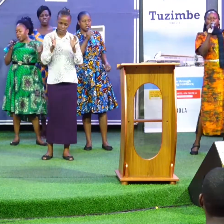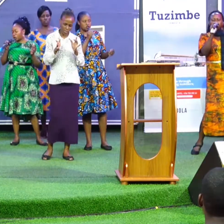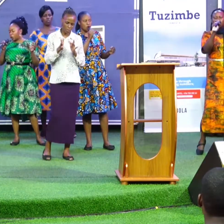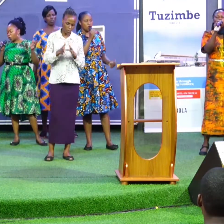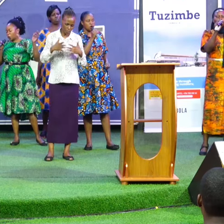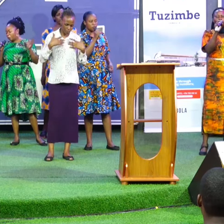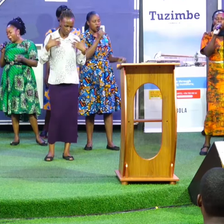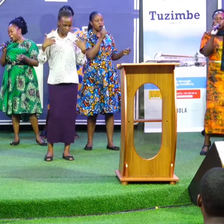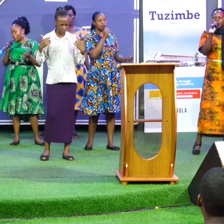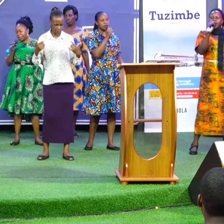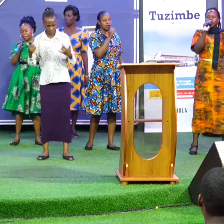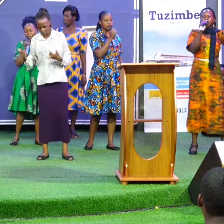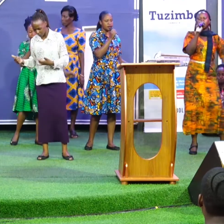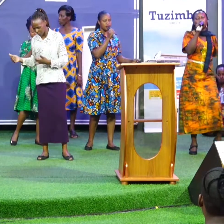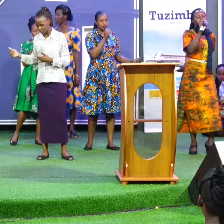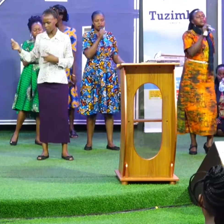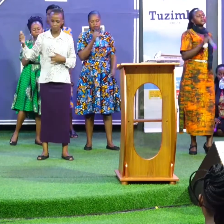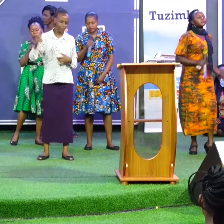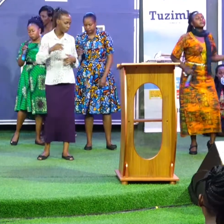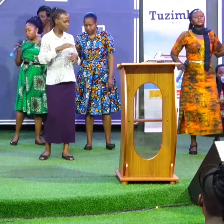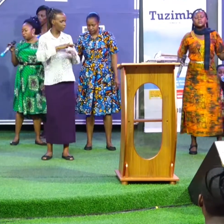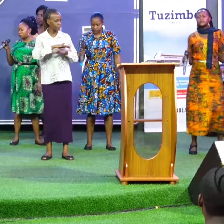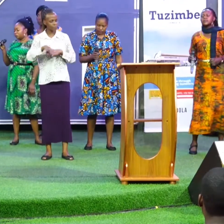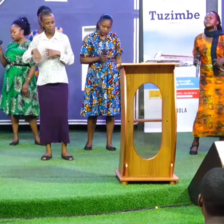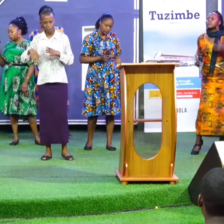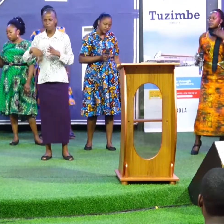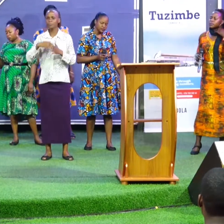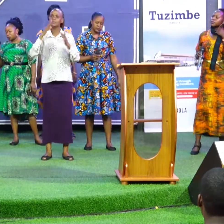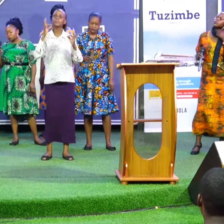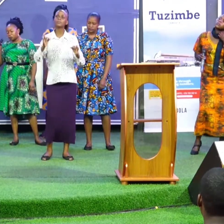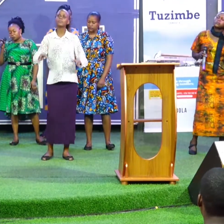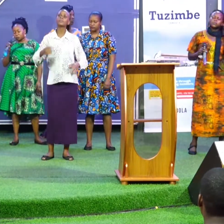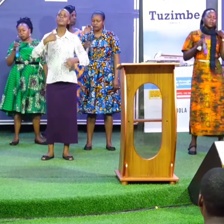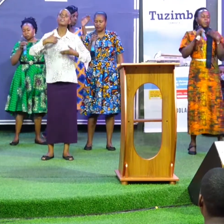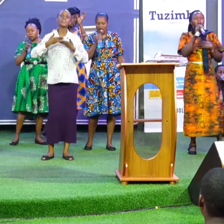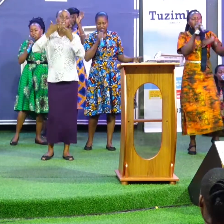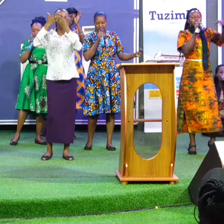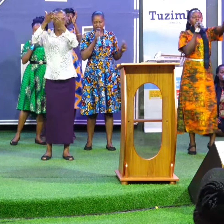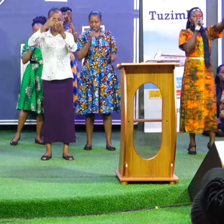Zize Somponye, o eriange byonna mbikuwa,